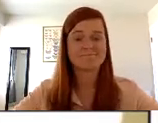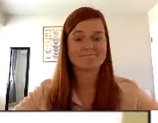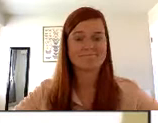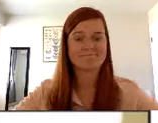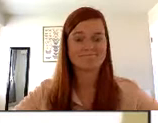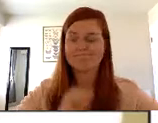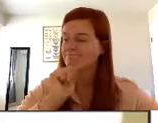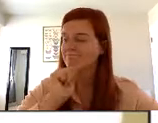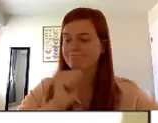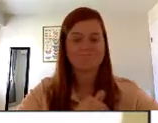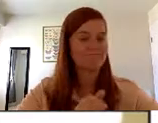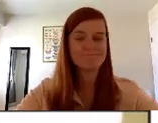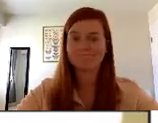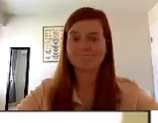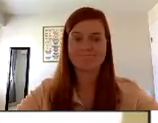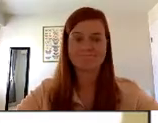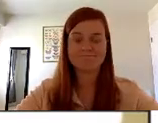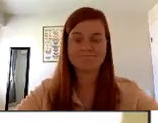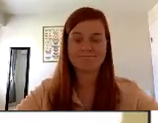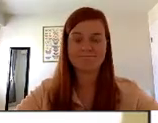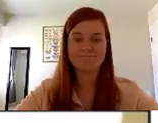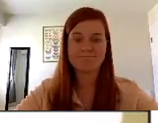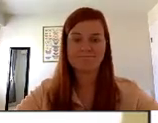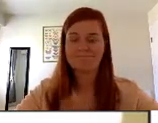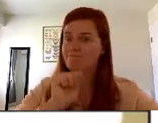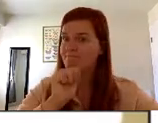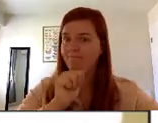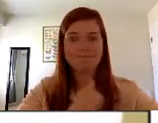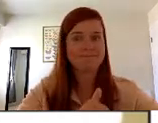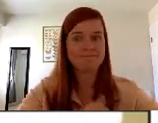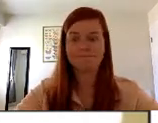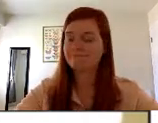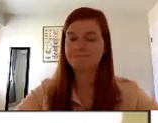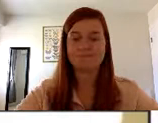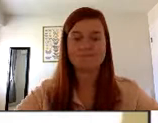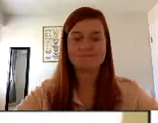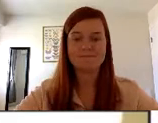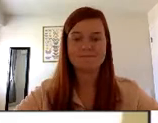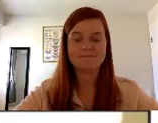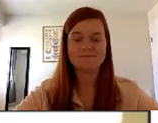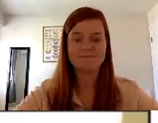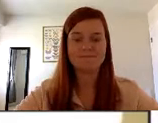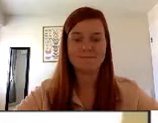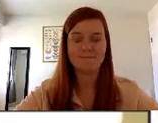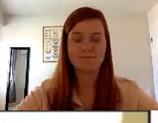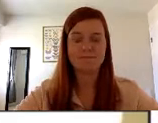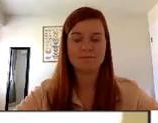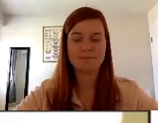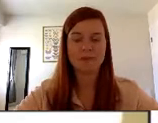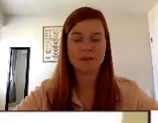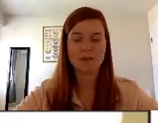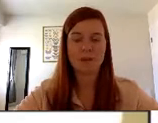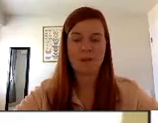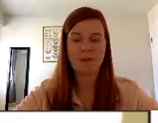duck. "Quack, quack." "Not I," said the dog. "Woof, woof." "Not I," said the cat. "Meow,